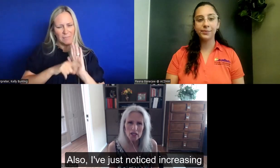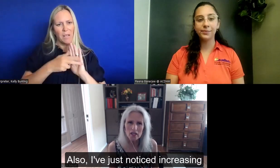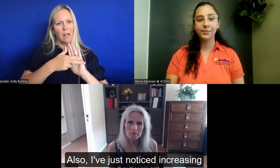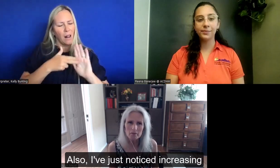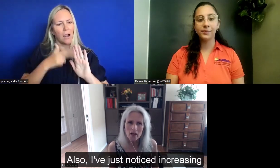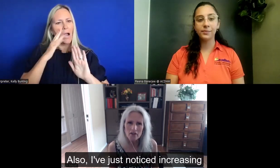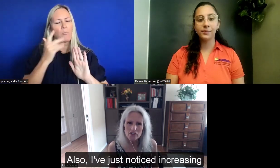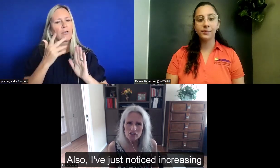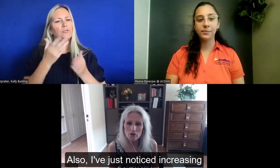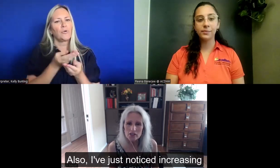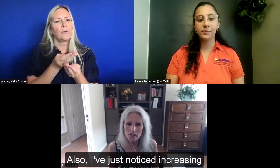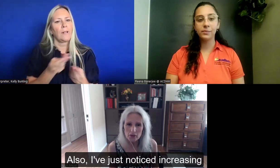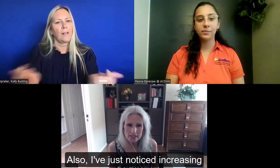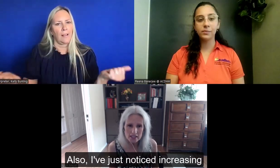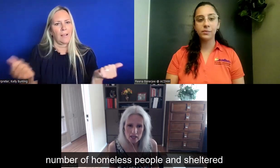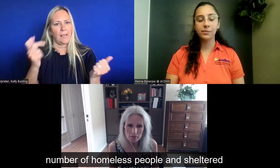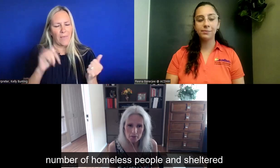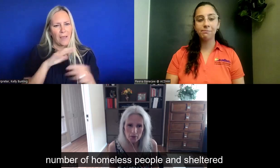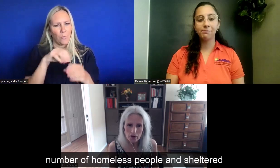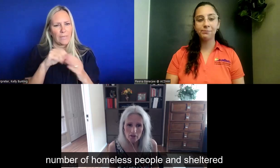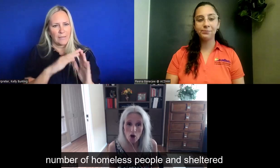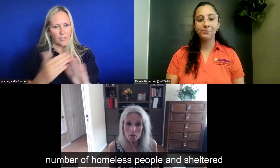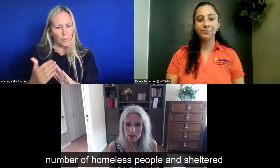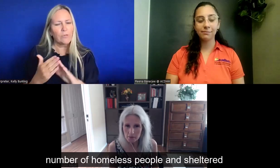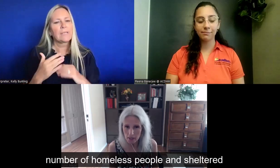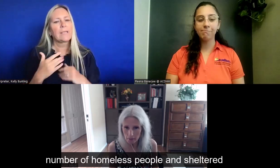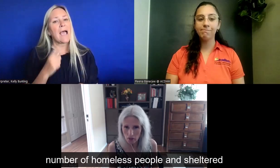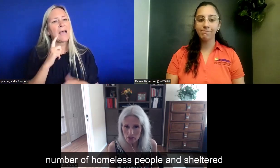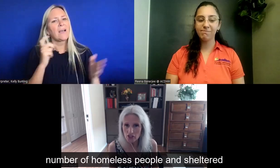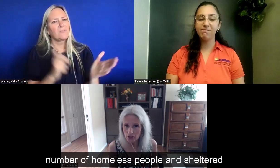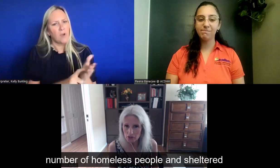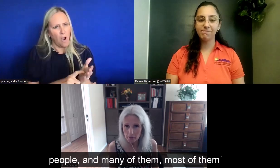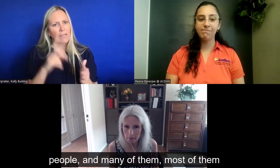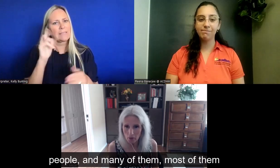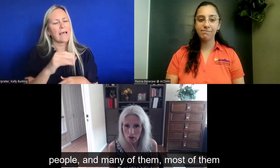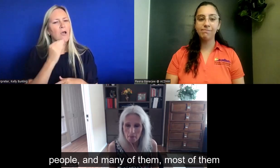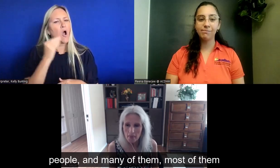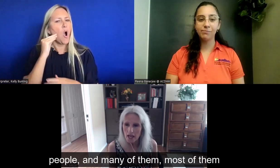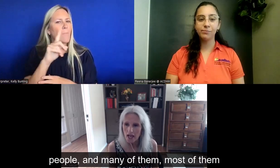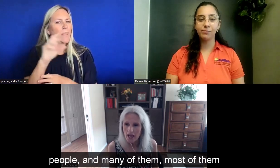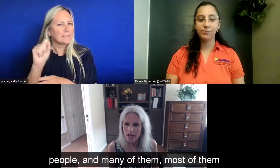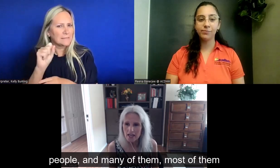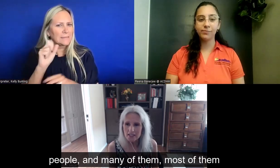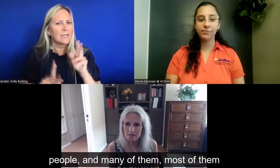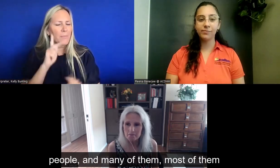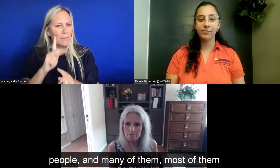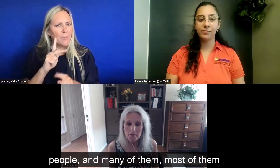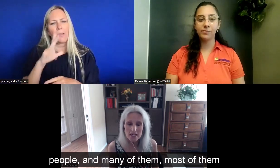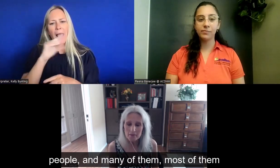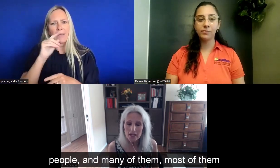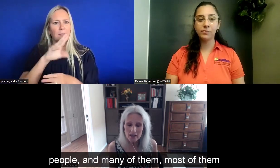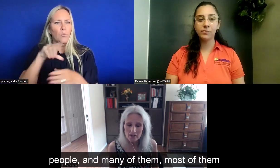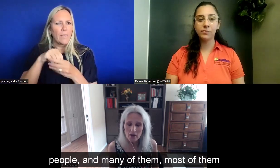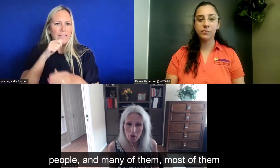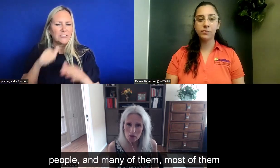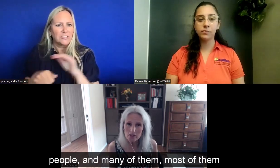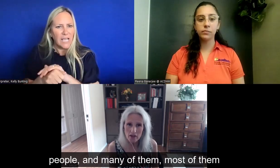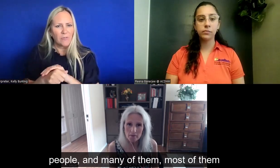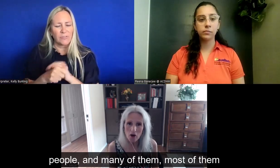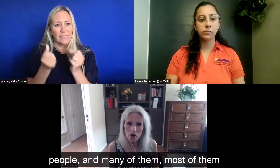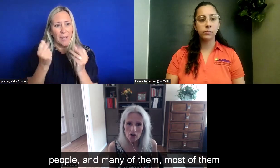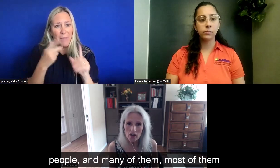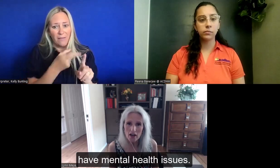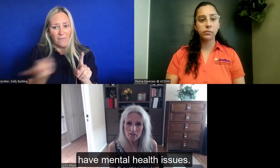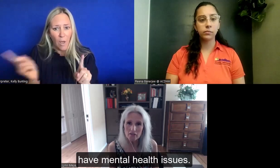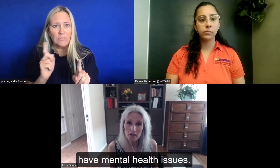Also, I've just noticed increasing number of homeless people, unsheltered people, and many of them, most of